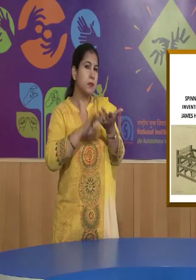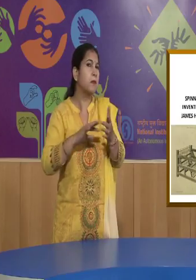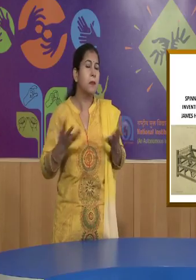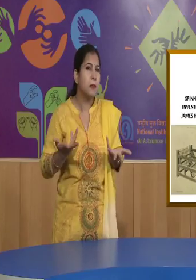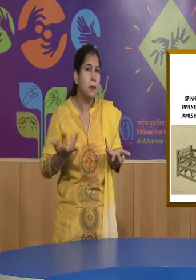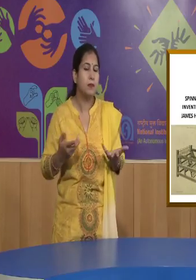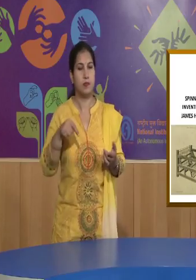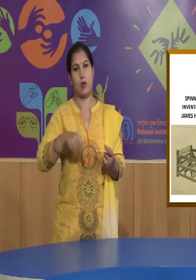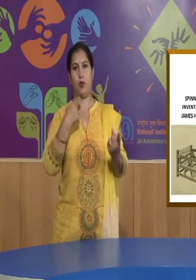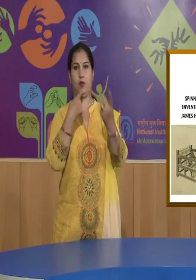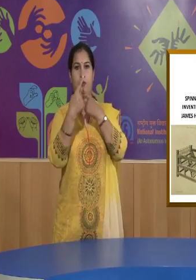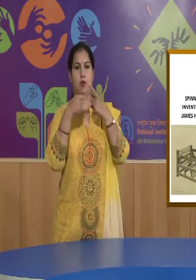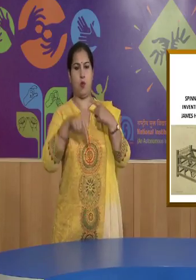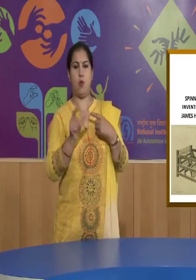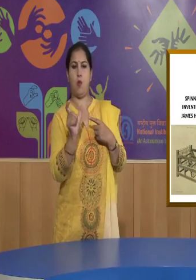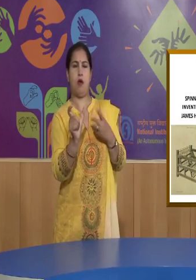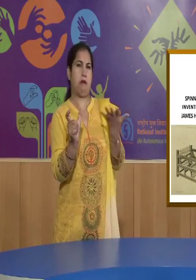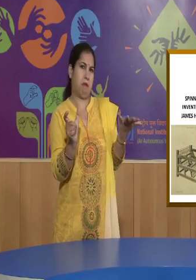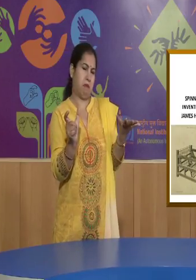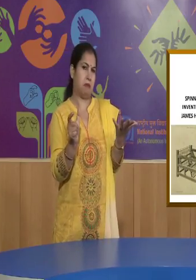Now let's understand this word.